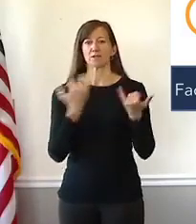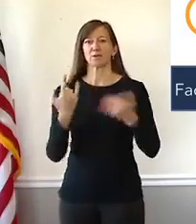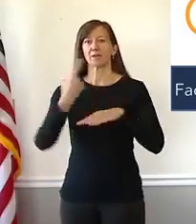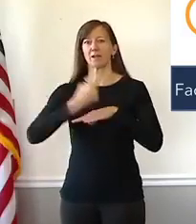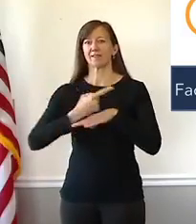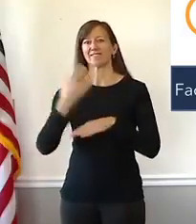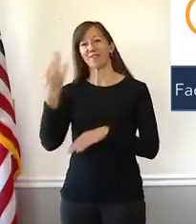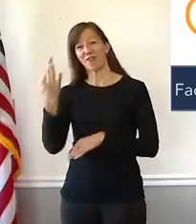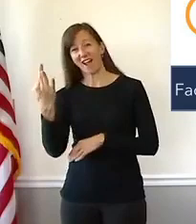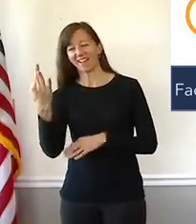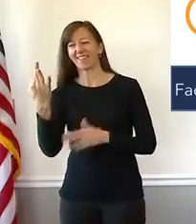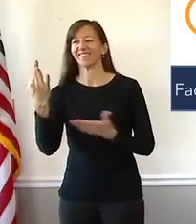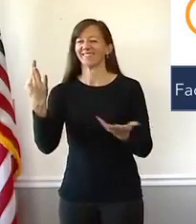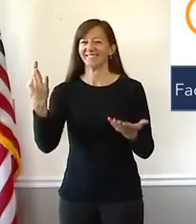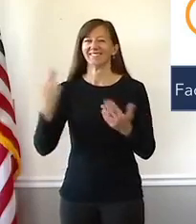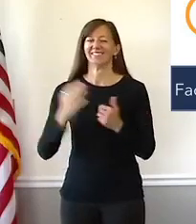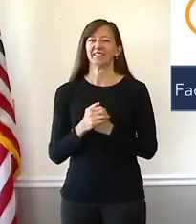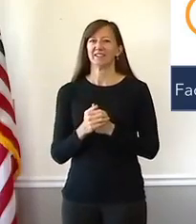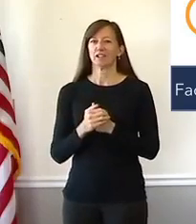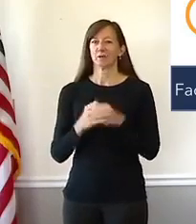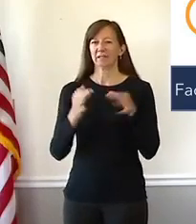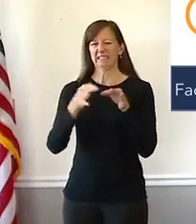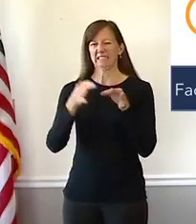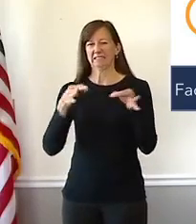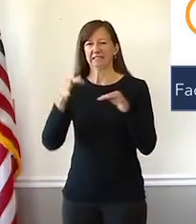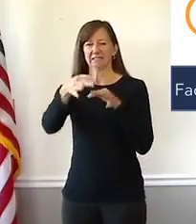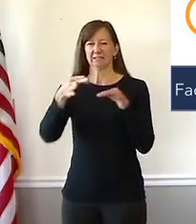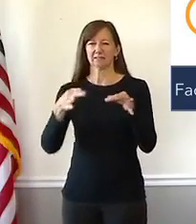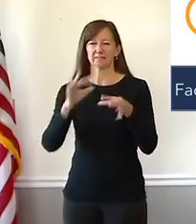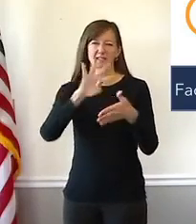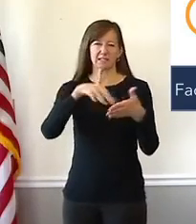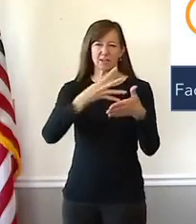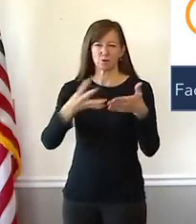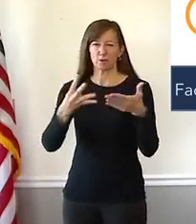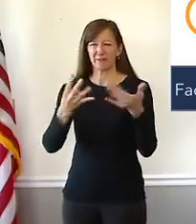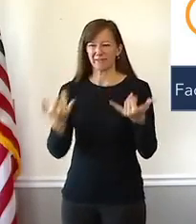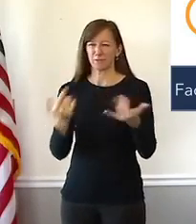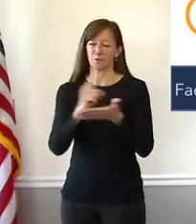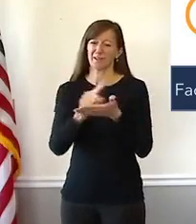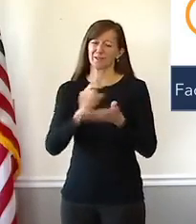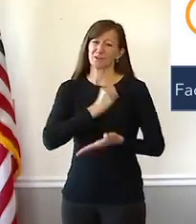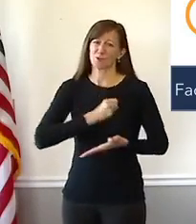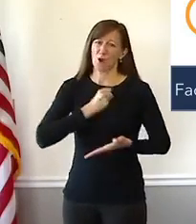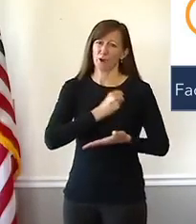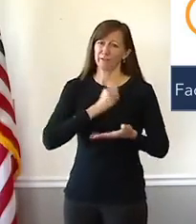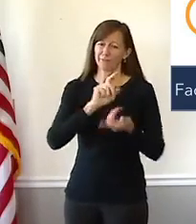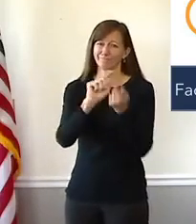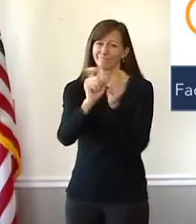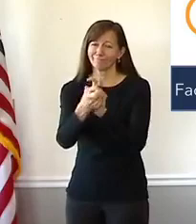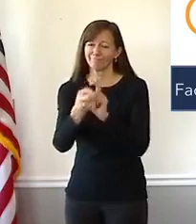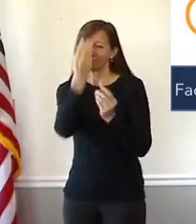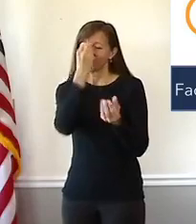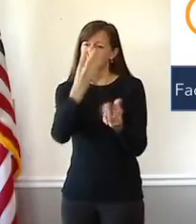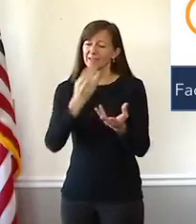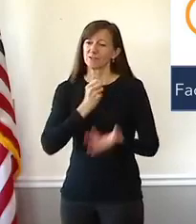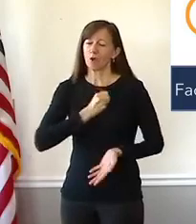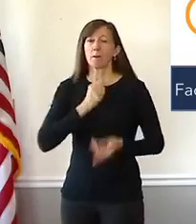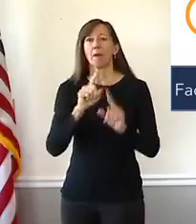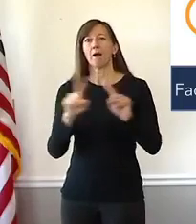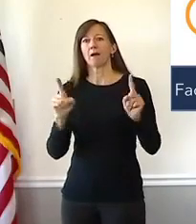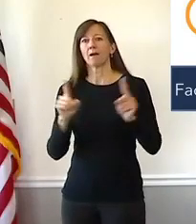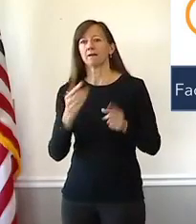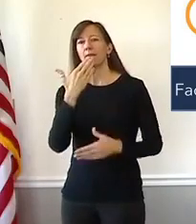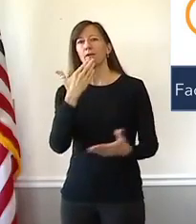Friday. We moved our schedule around this week and apologize for that, but thanks for joining us this